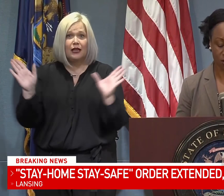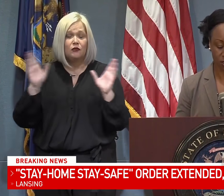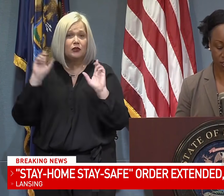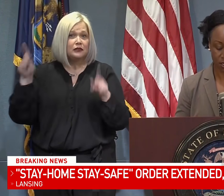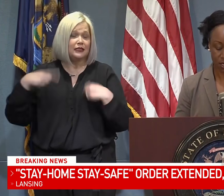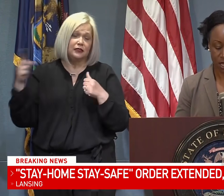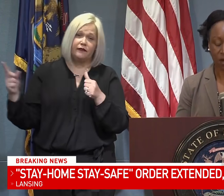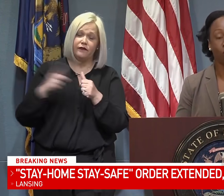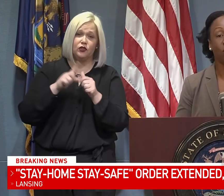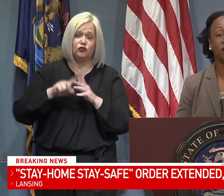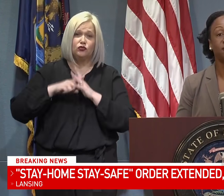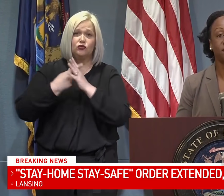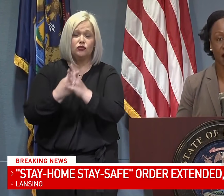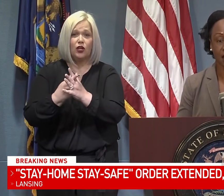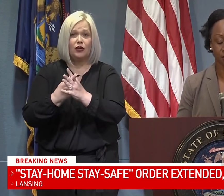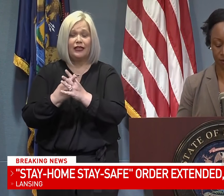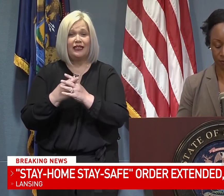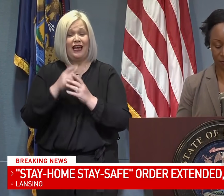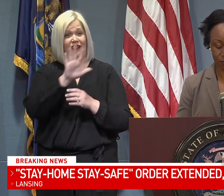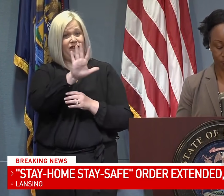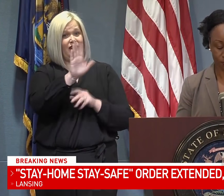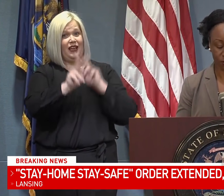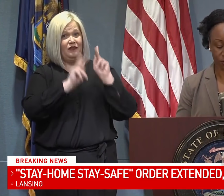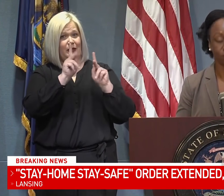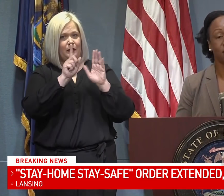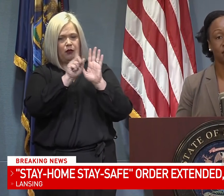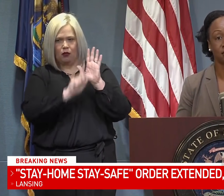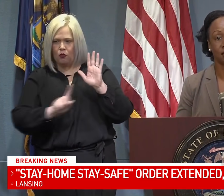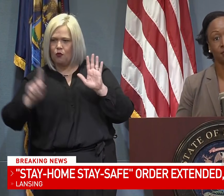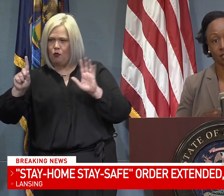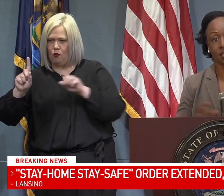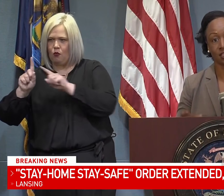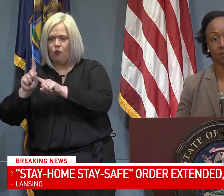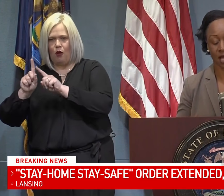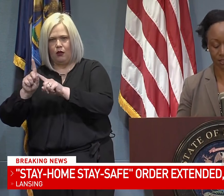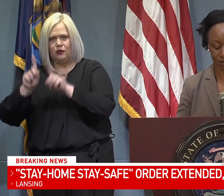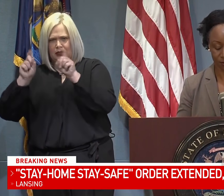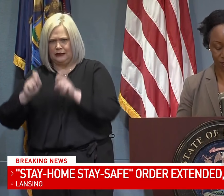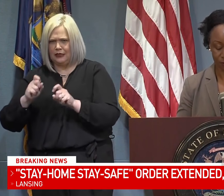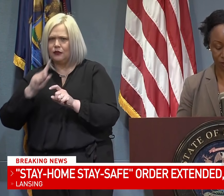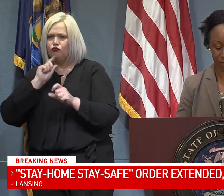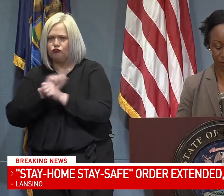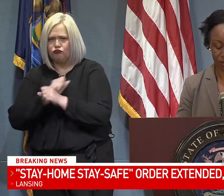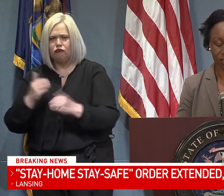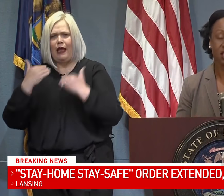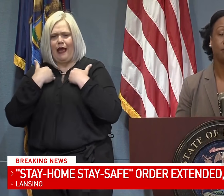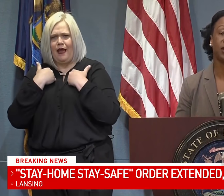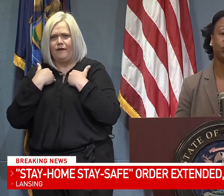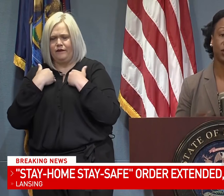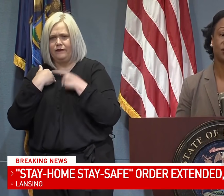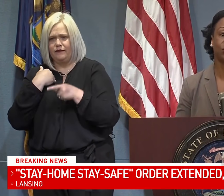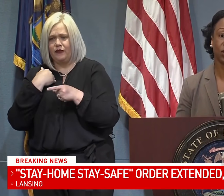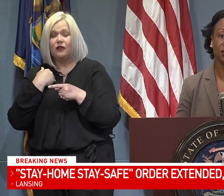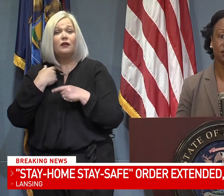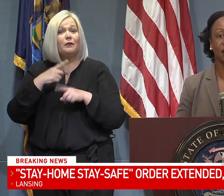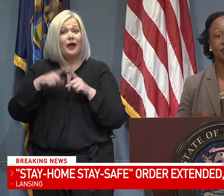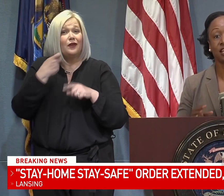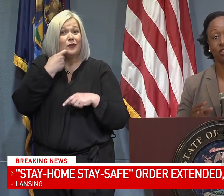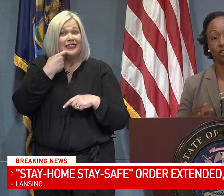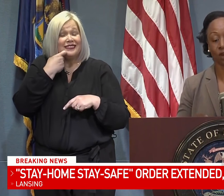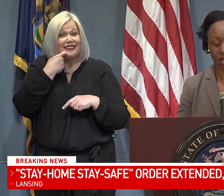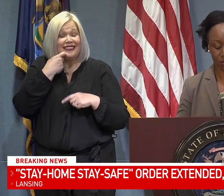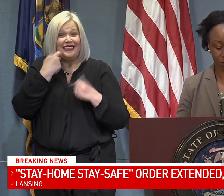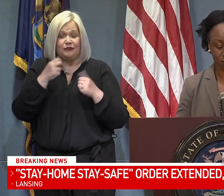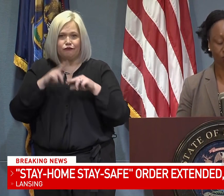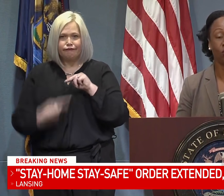outbreak started, about 1 in 5 of every person who's tested has tested positive for the virus. But in recent weeks, that has